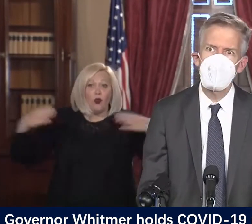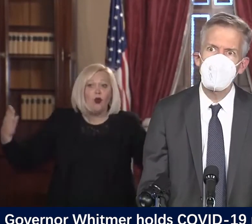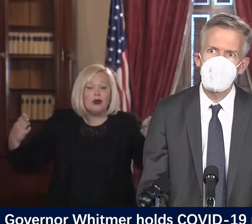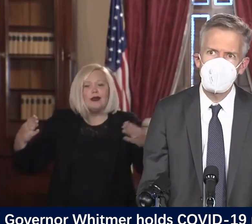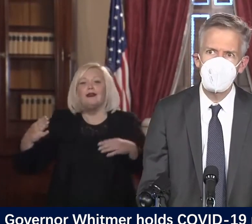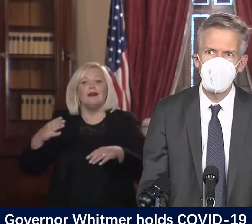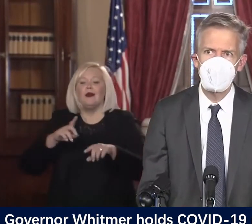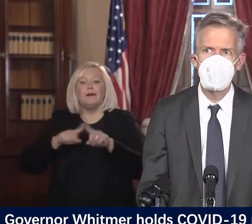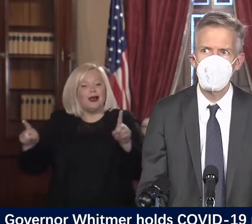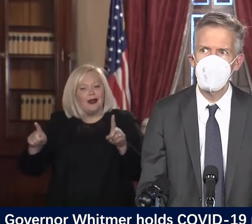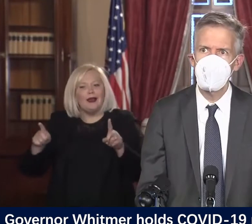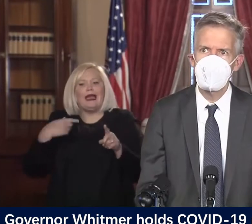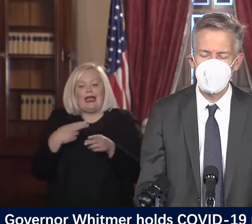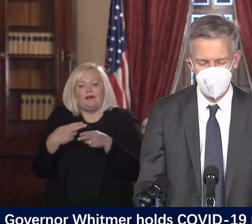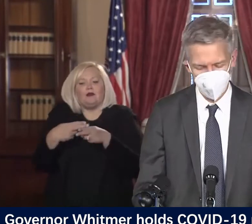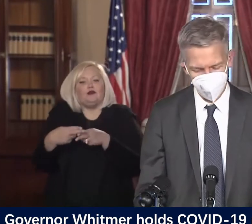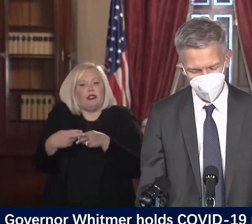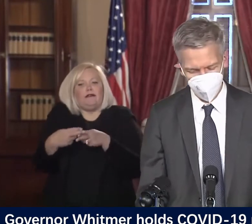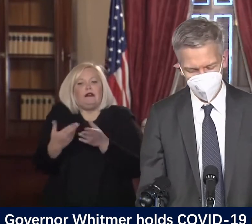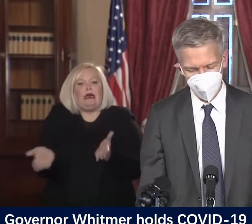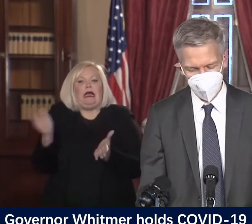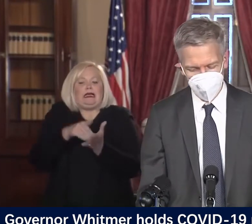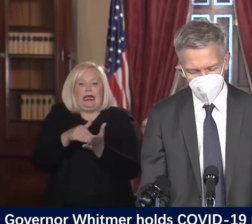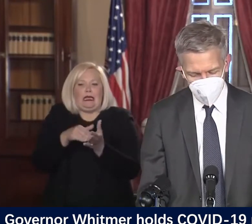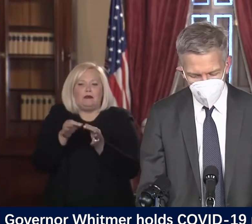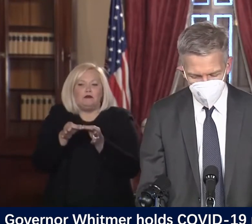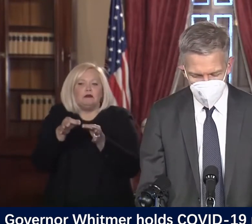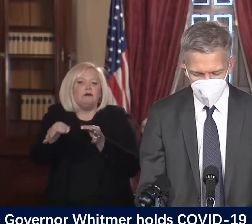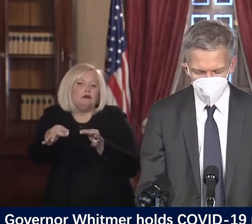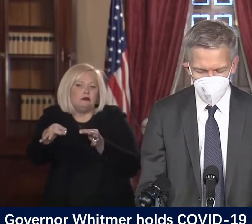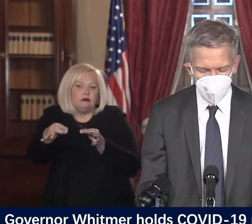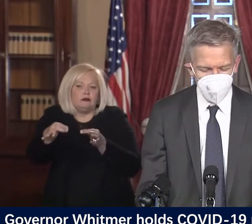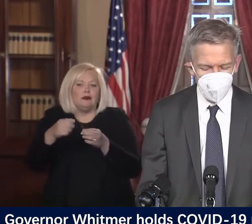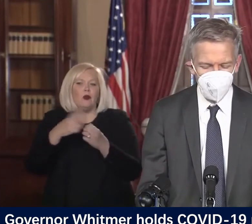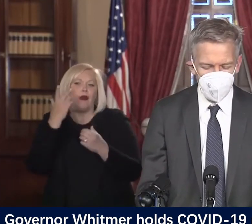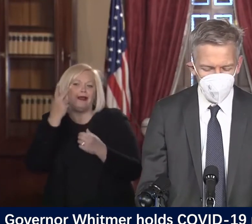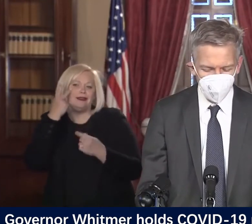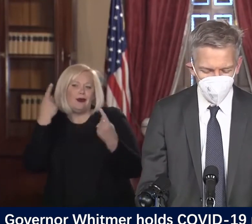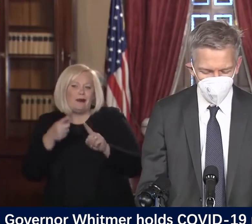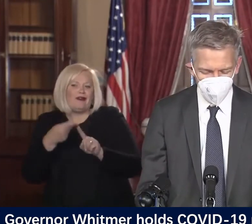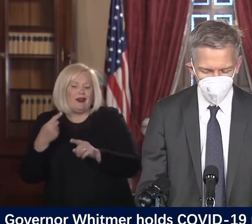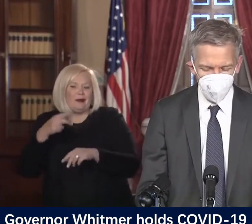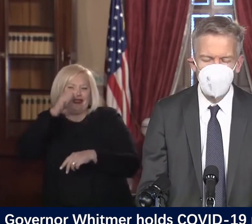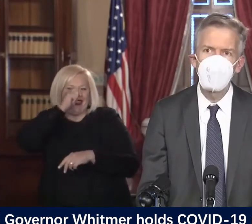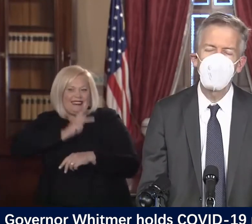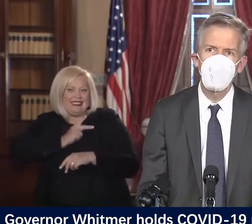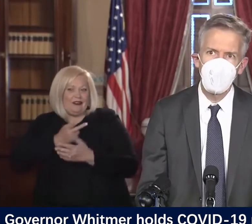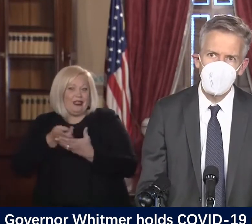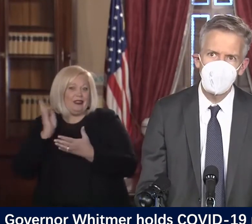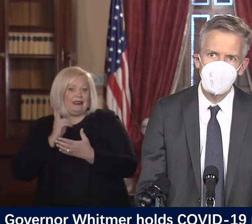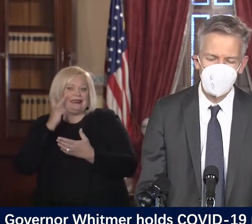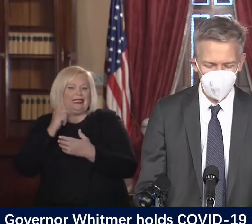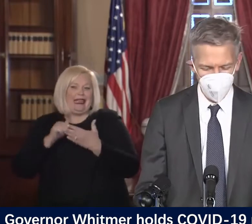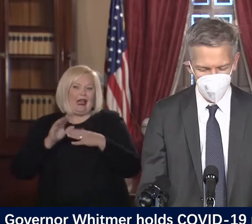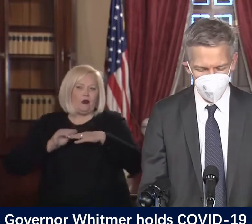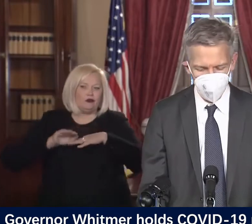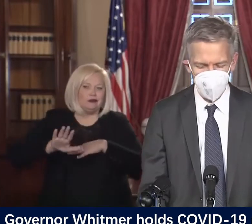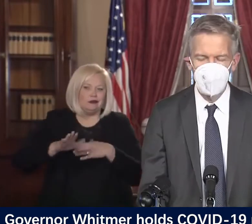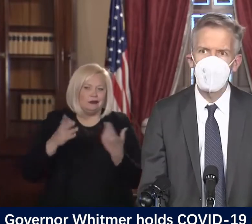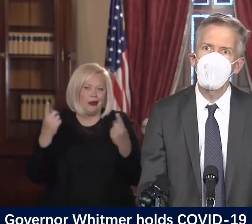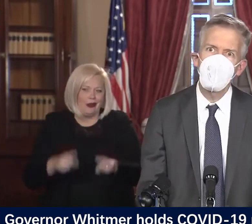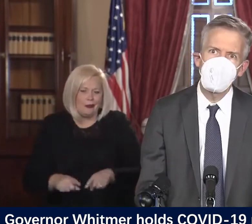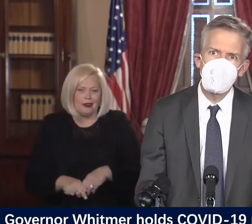and to see the consequences from Thanksgiving. I'm going to talk now about the improvements we're looking for, why we're looking for